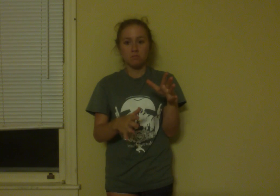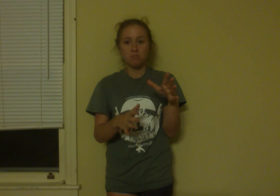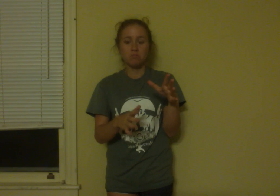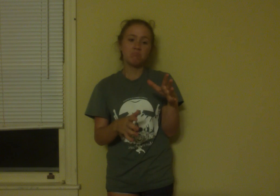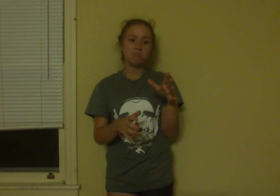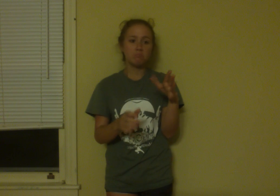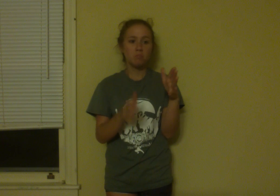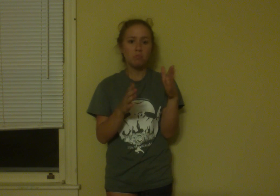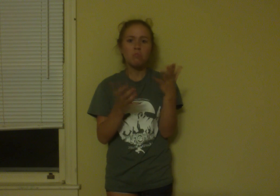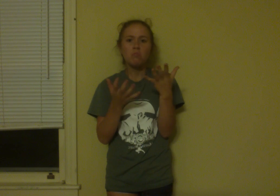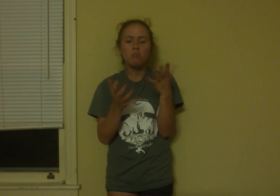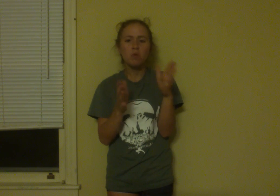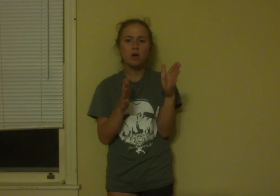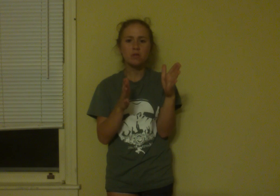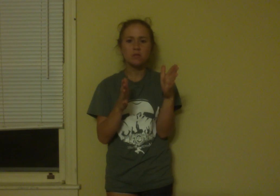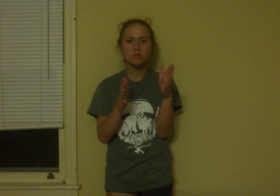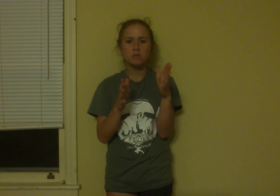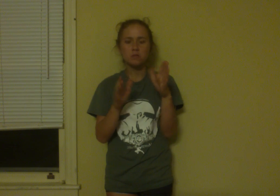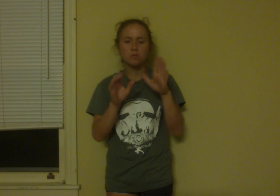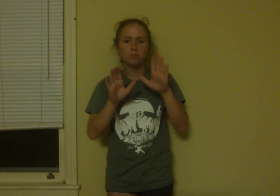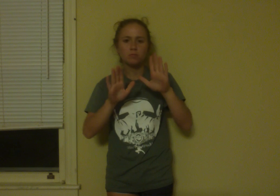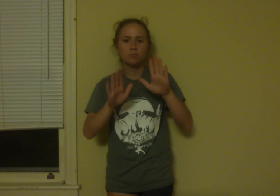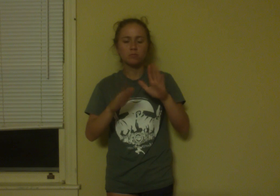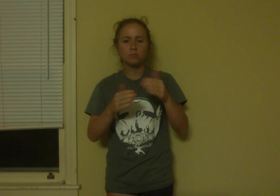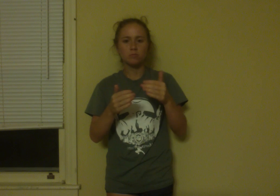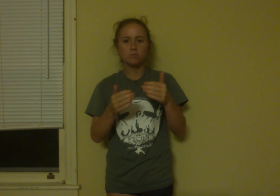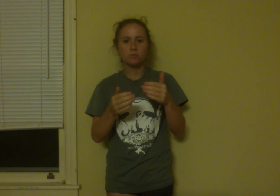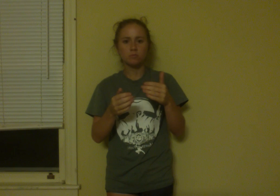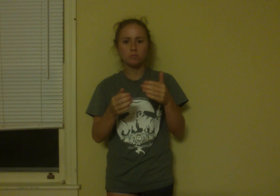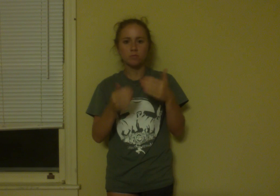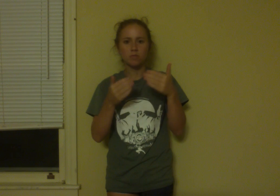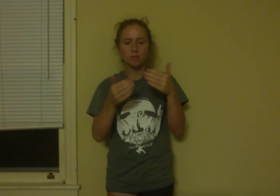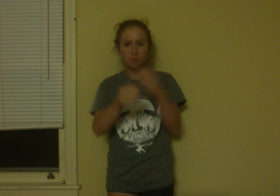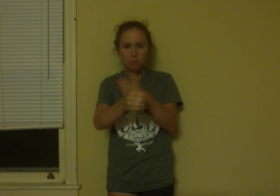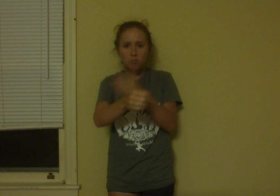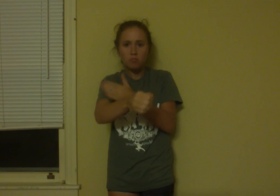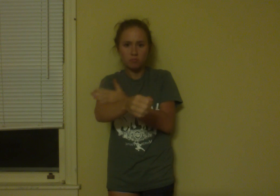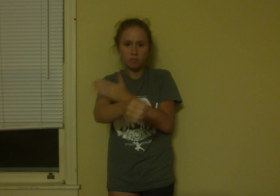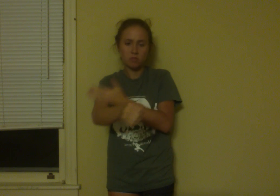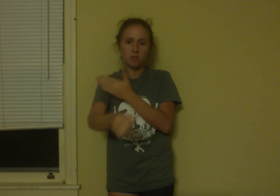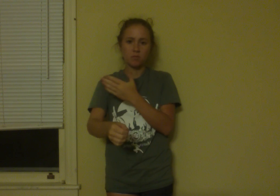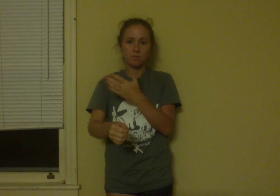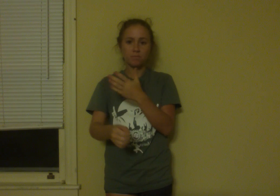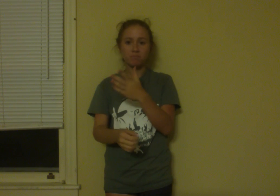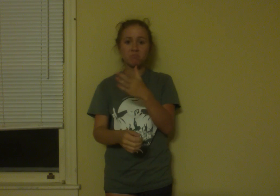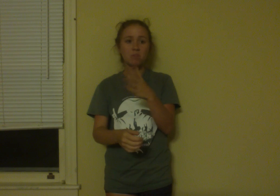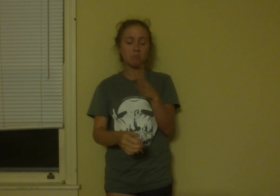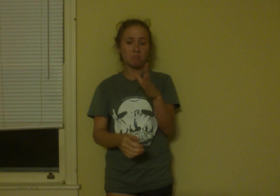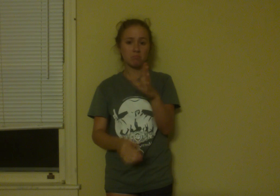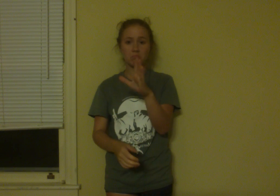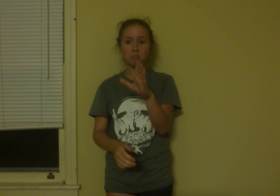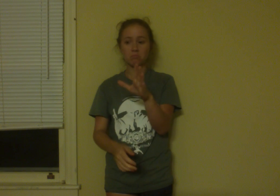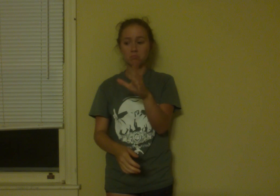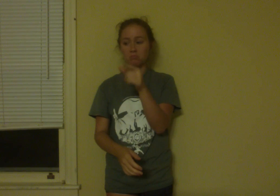maybe you should check out this project La Dura Dura, because it might be just what you're looking for. I touched the holes, and it